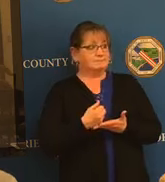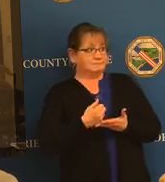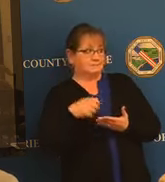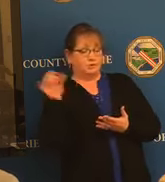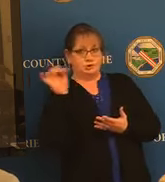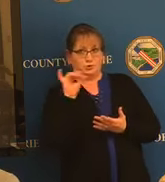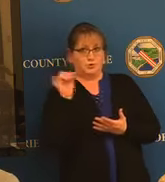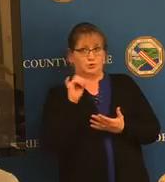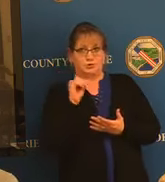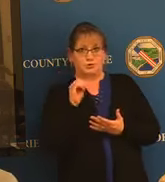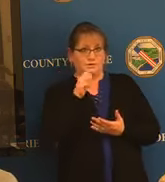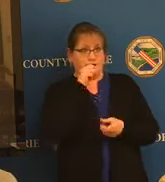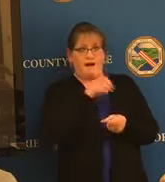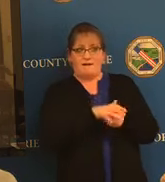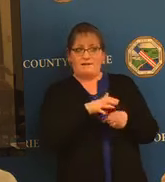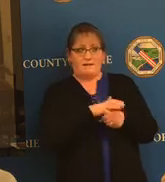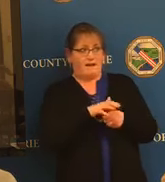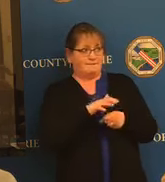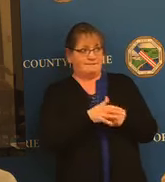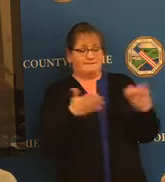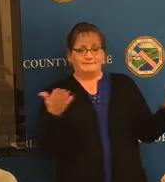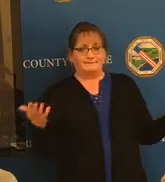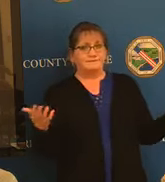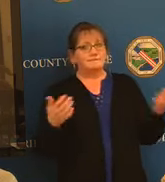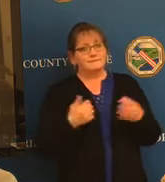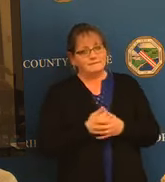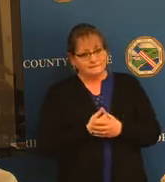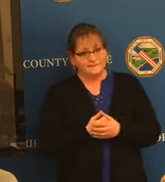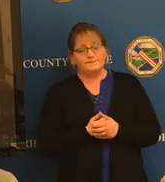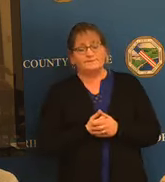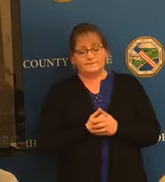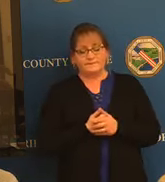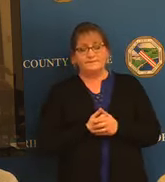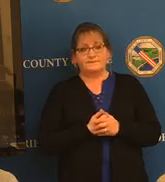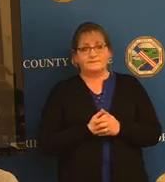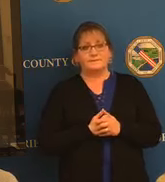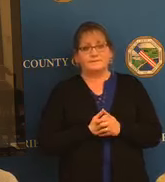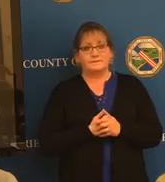be not adequate to meet the demand right now. So,